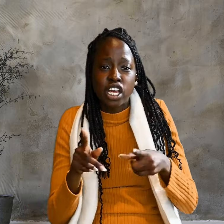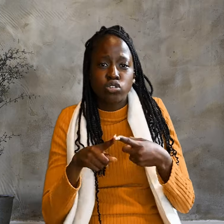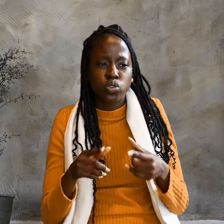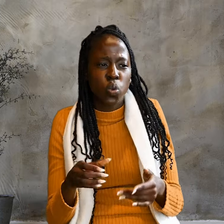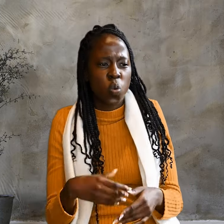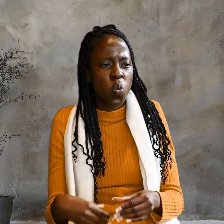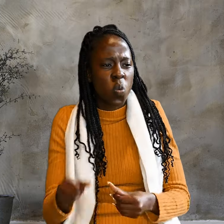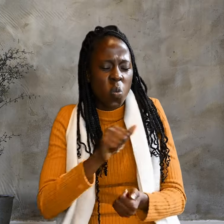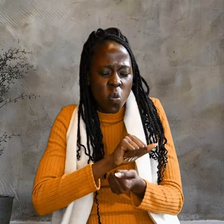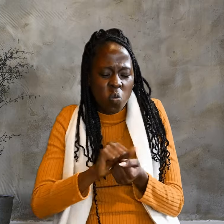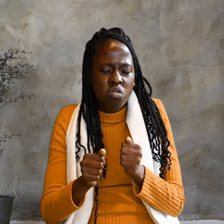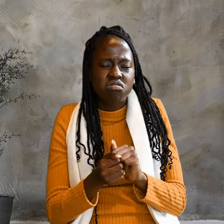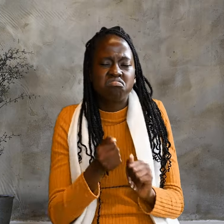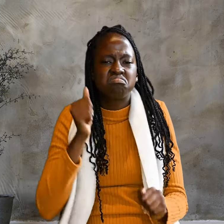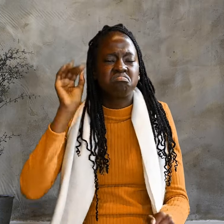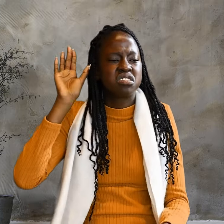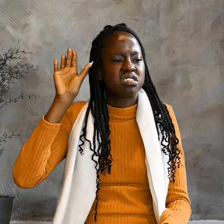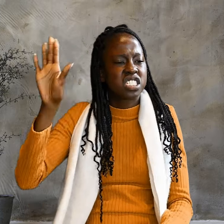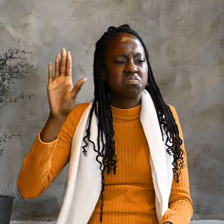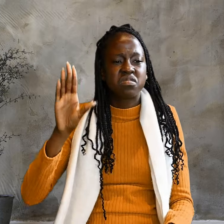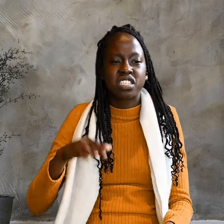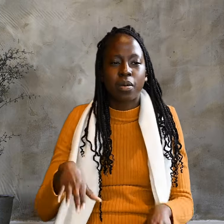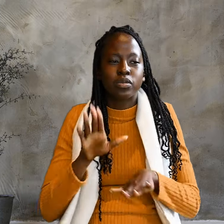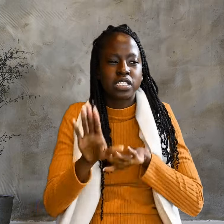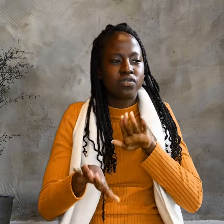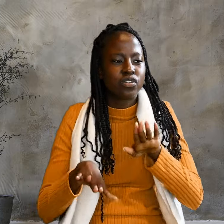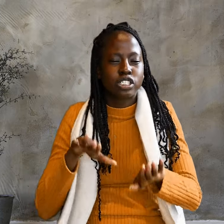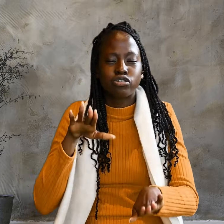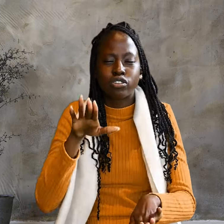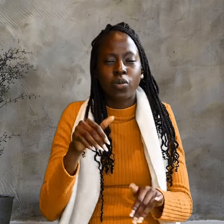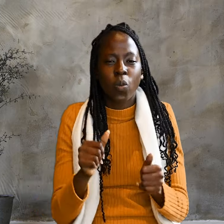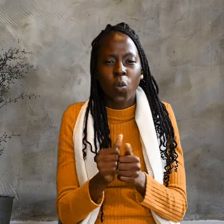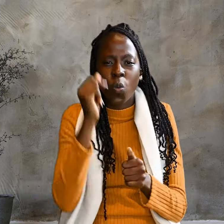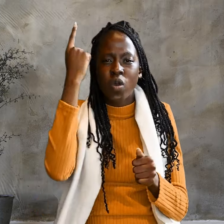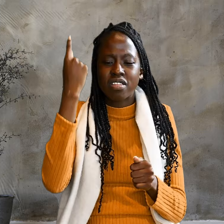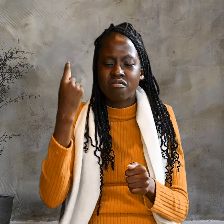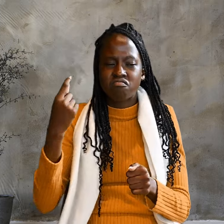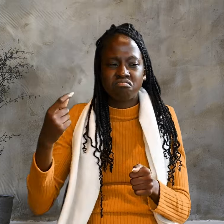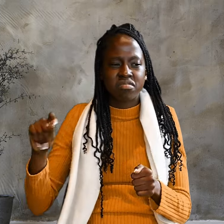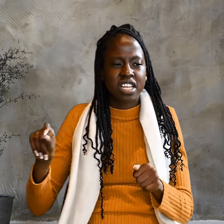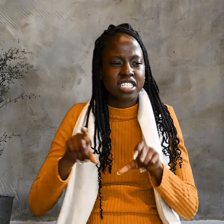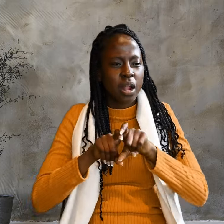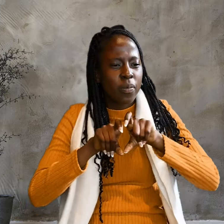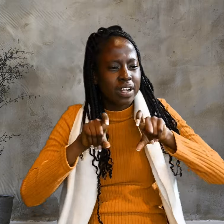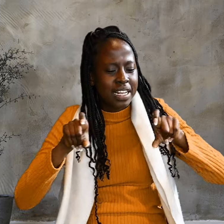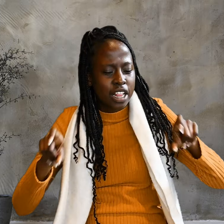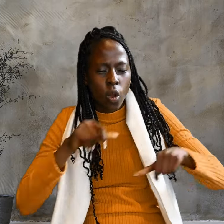disciples' feet, drying them with the towel that was wrapped around him.